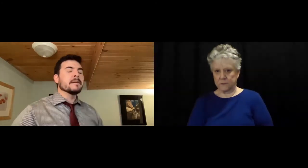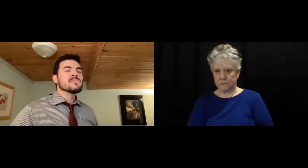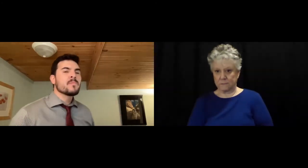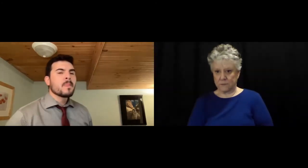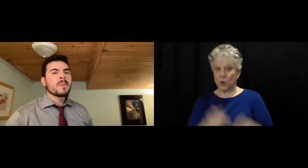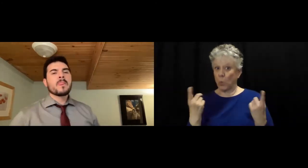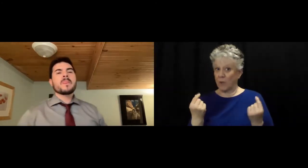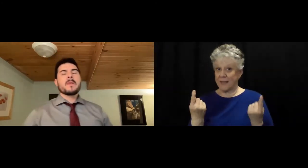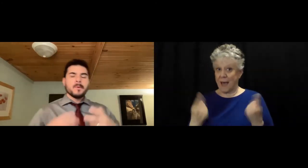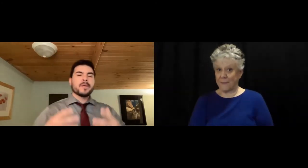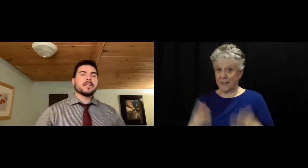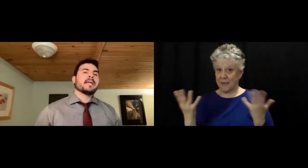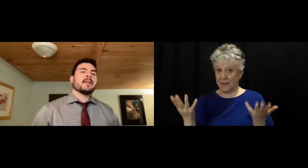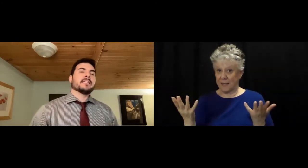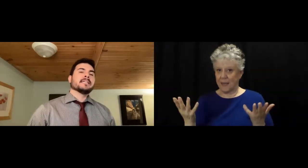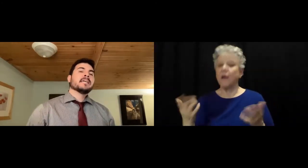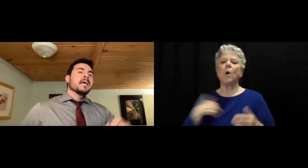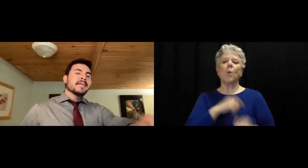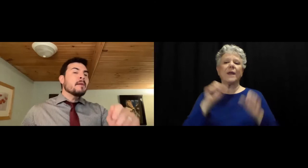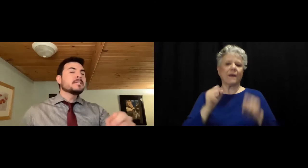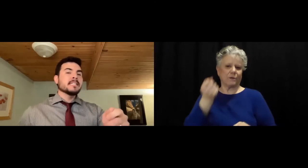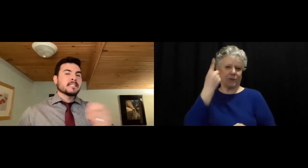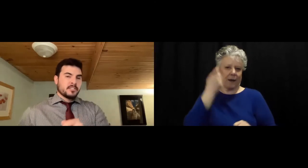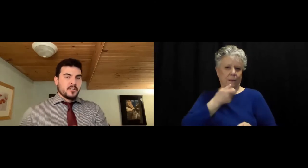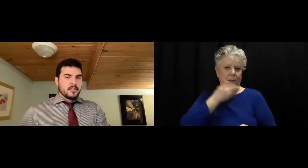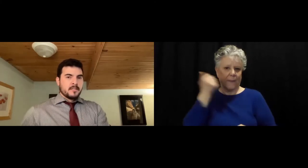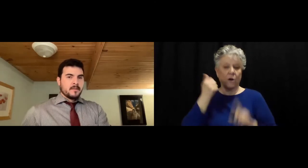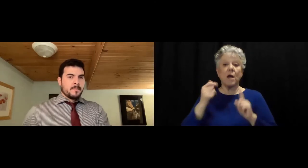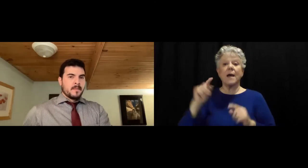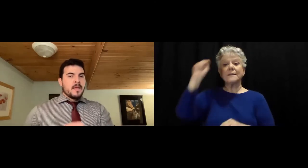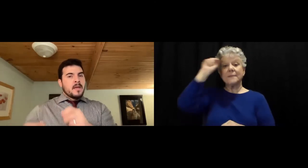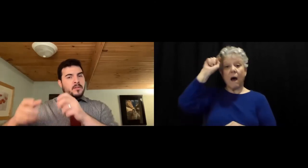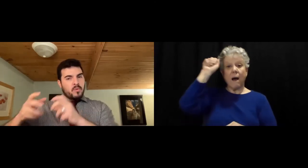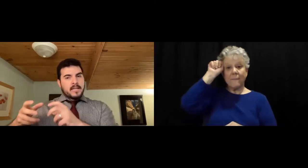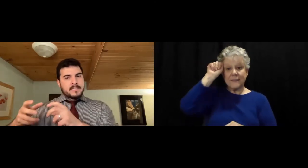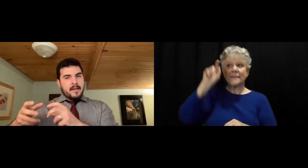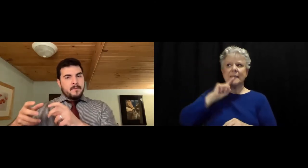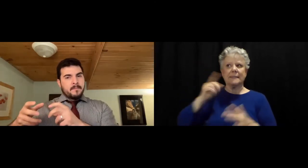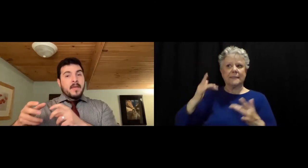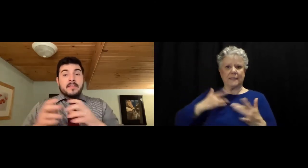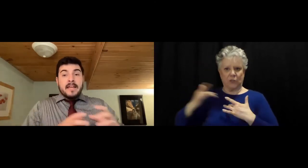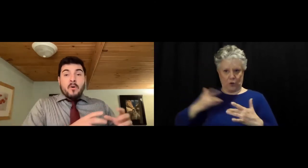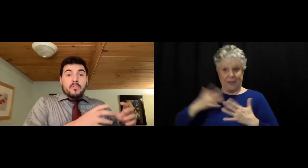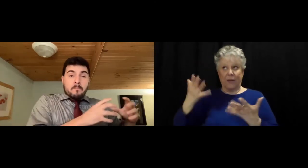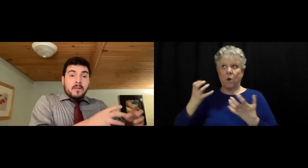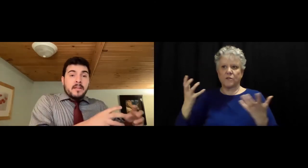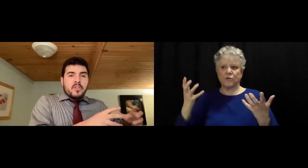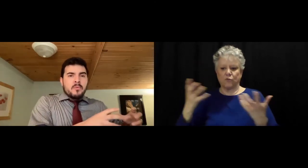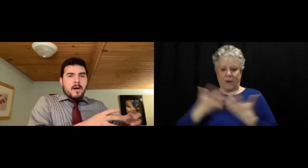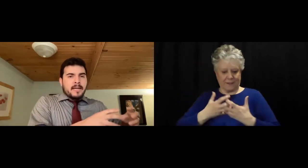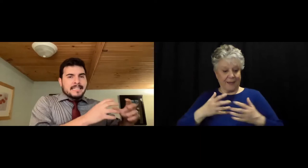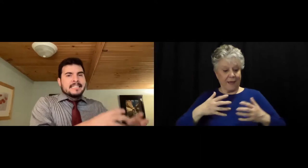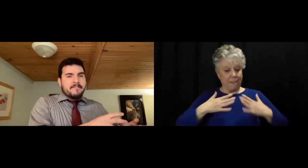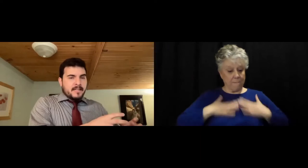is he saying? Well, we can understand it like this. Thomas is concerned to reconcile the innate vulnerability